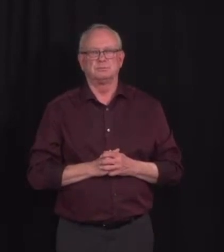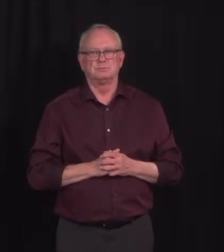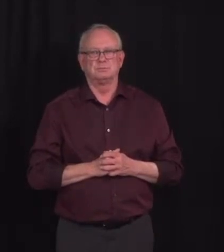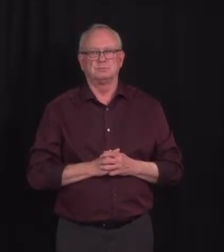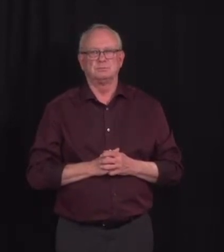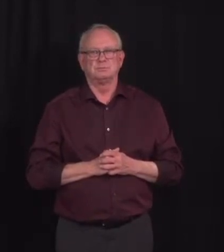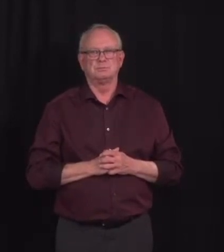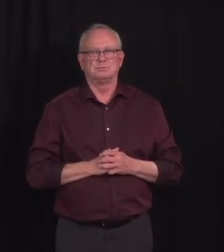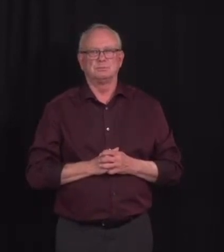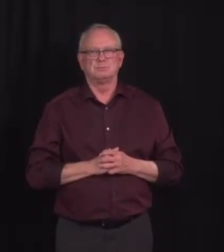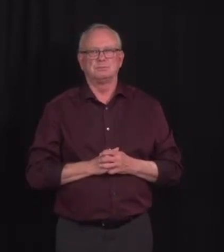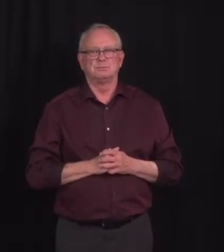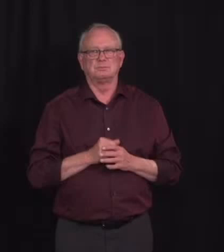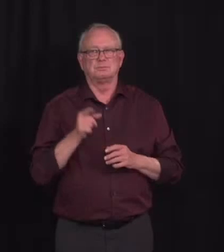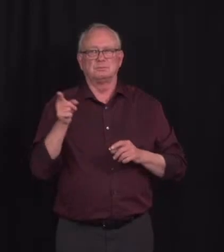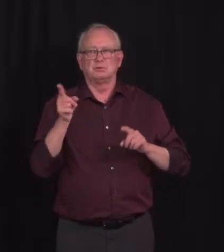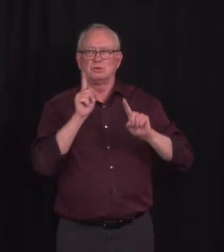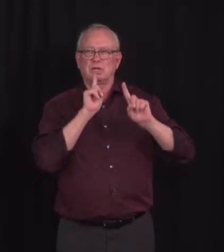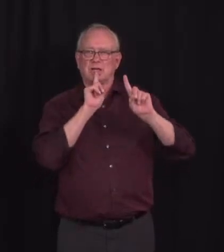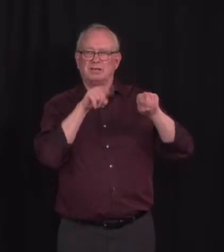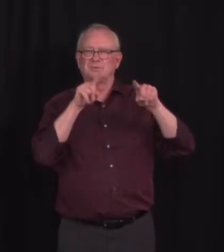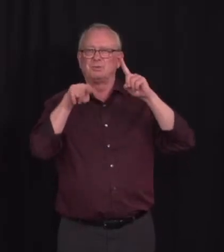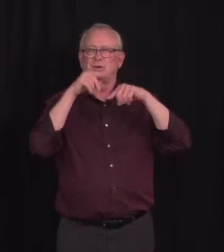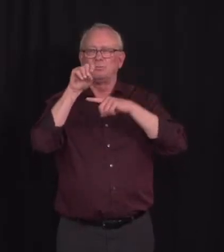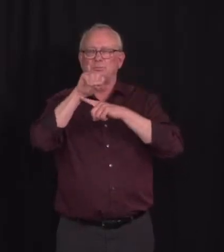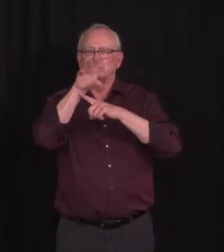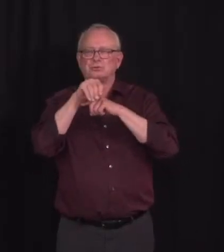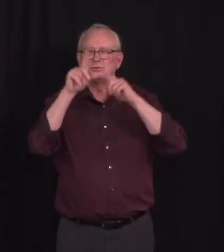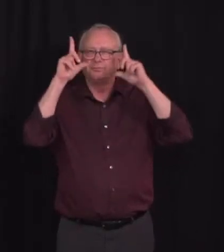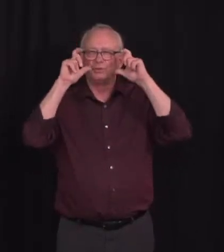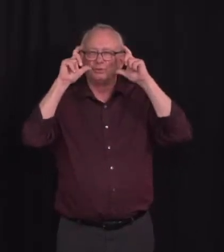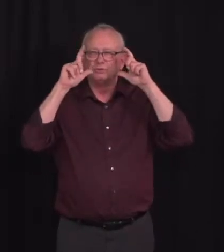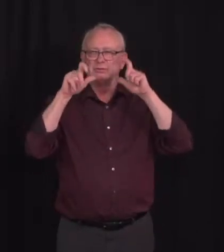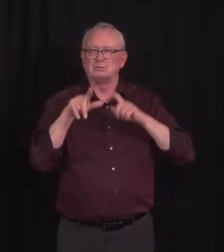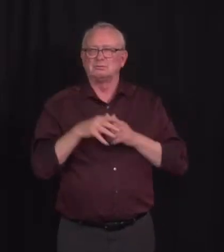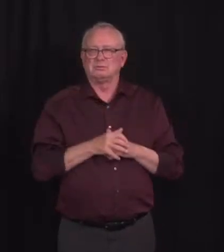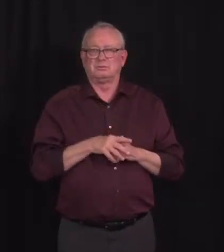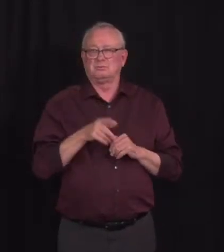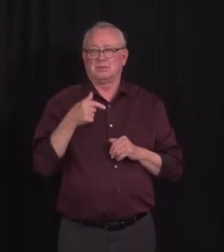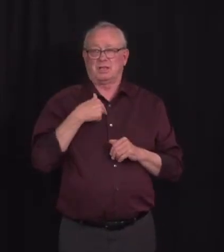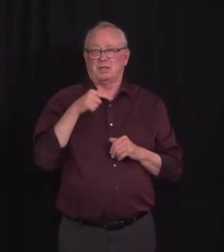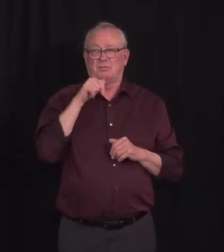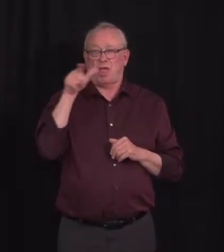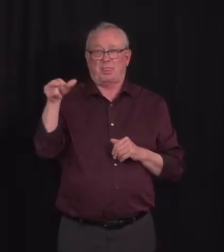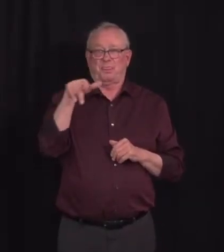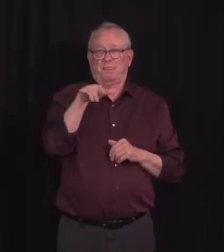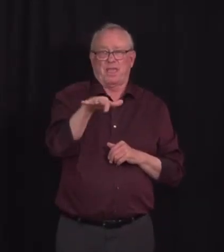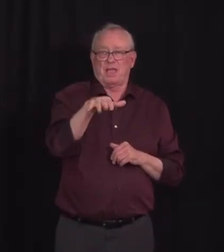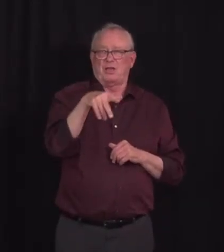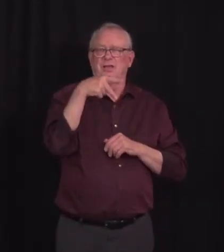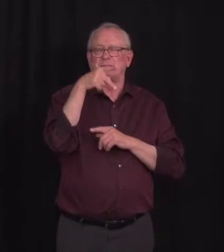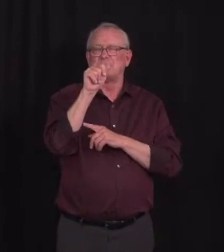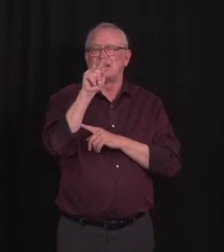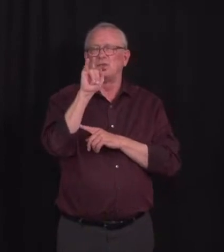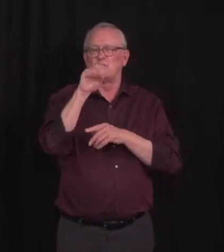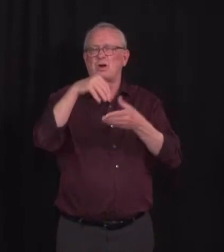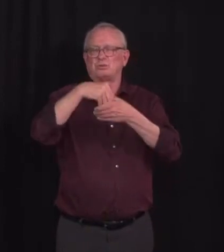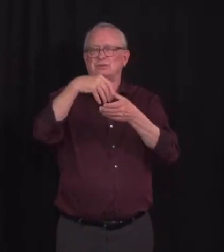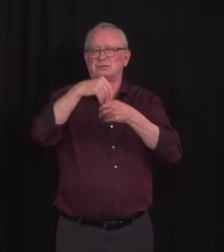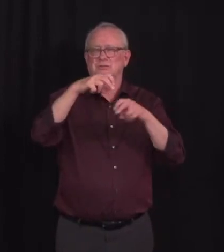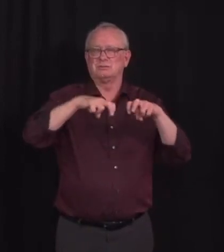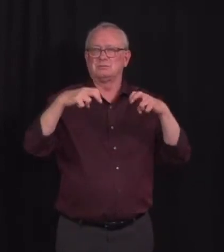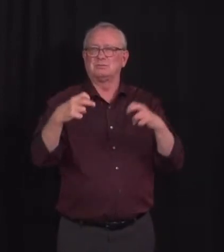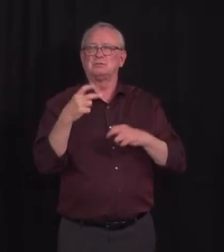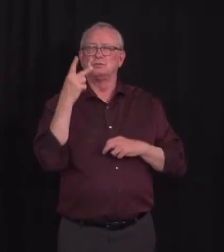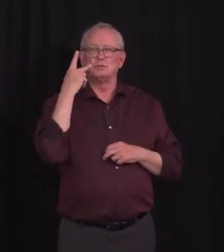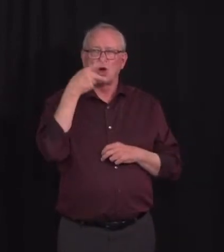indicated that you weren't there with the patio dining room pictures that we saw of the Premier and 3 of his